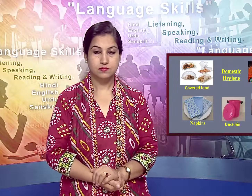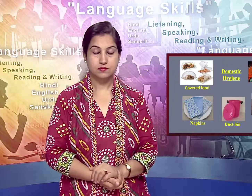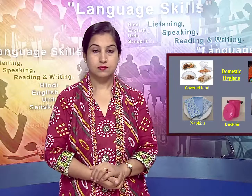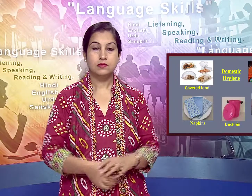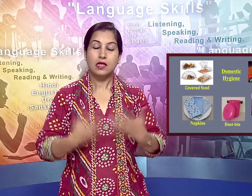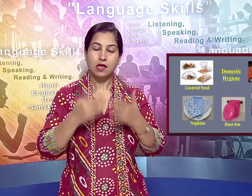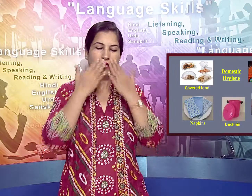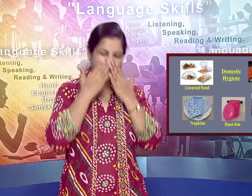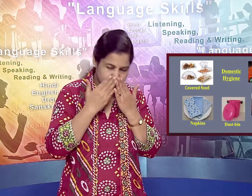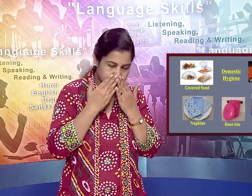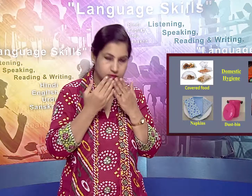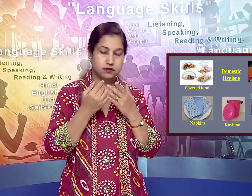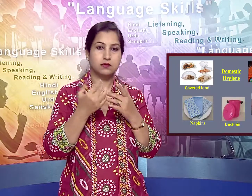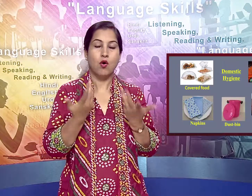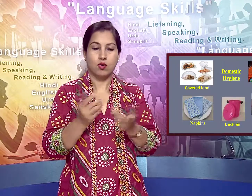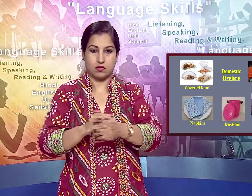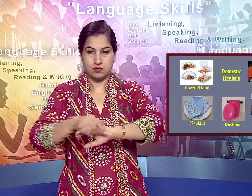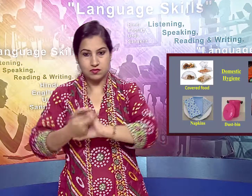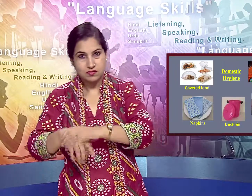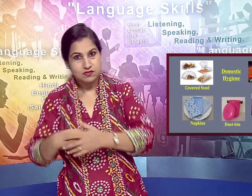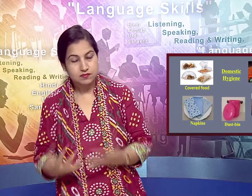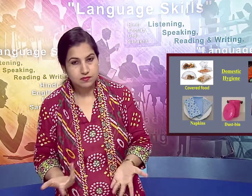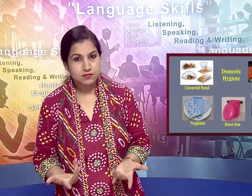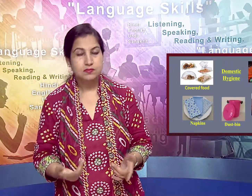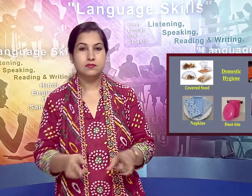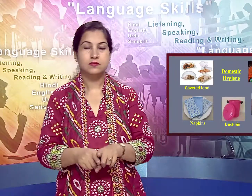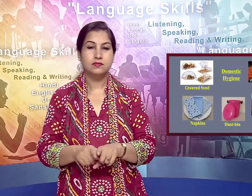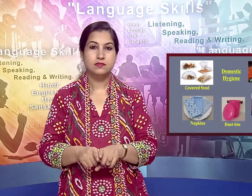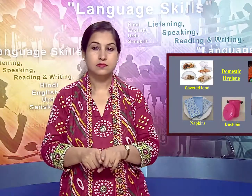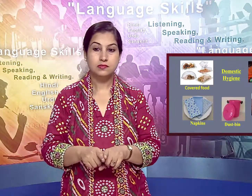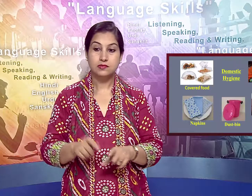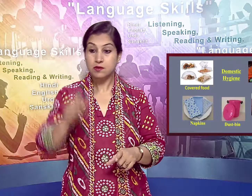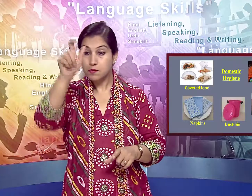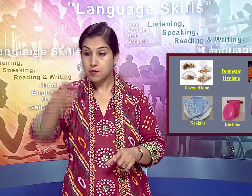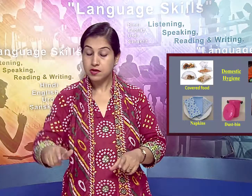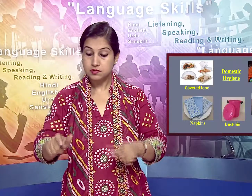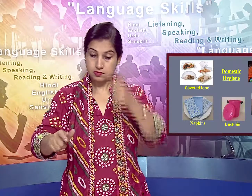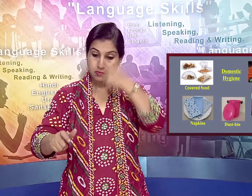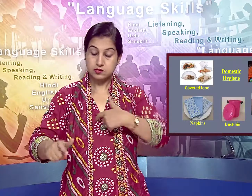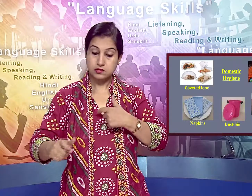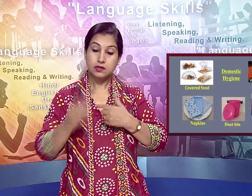whenever we sneeze, whenever we wash hands, and we use separate napkins for separate